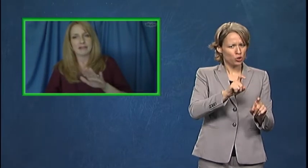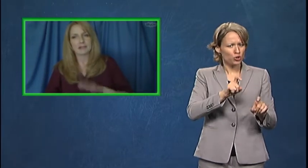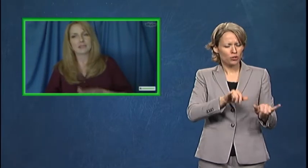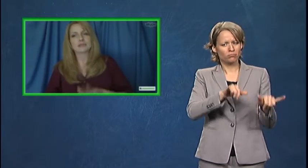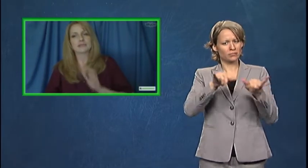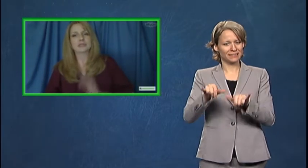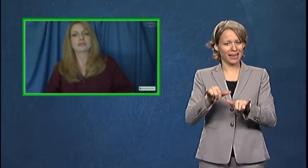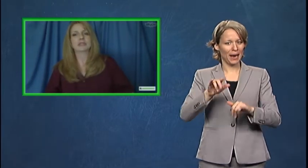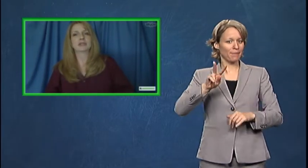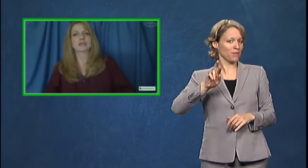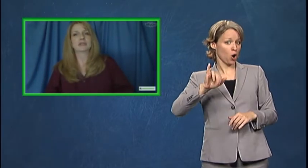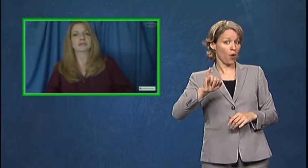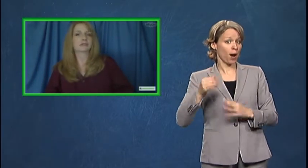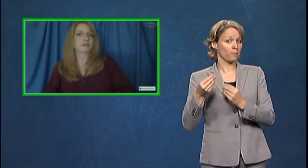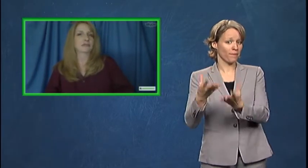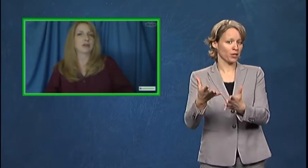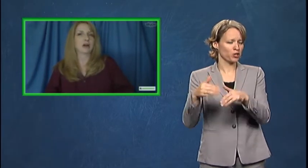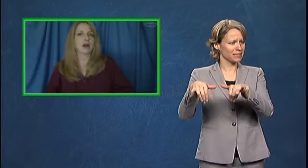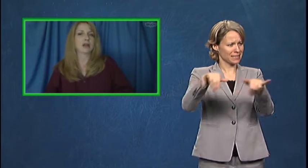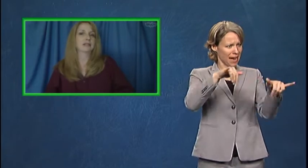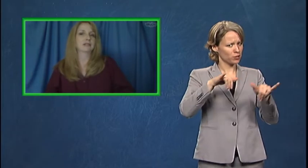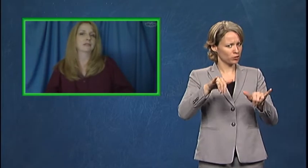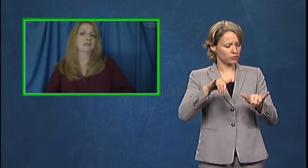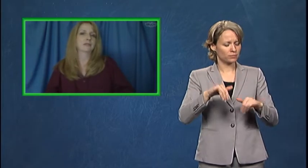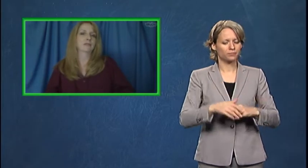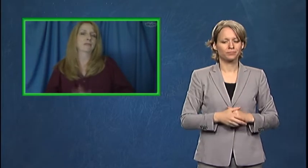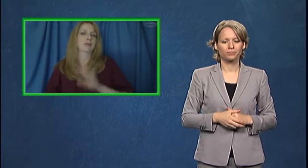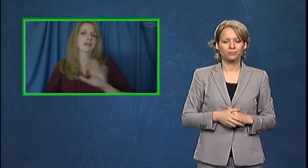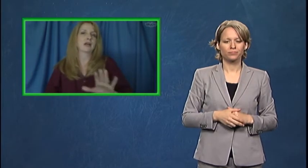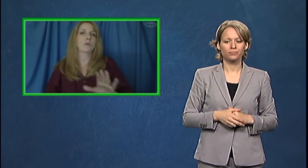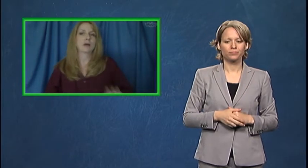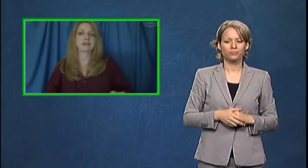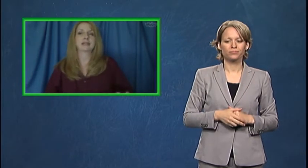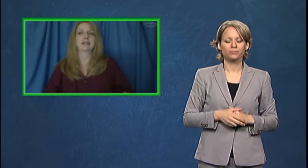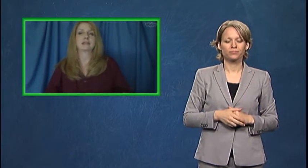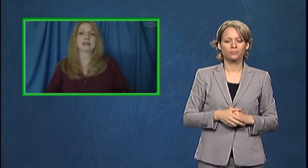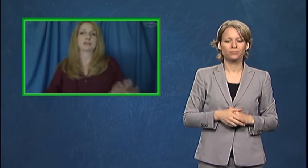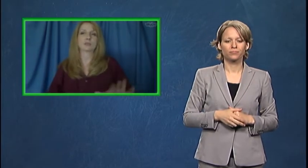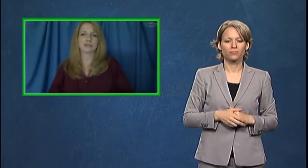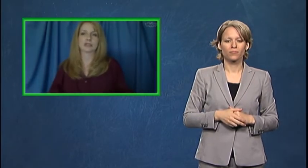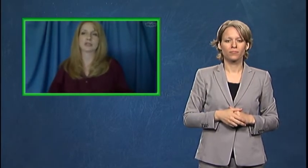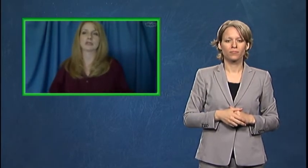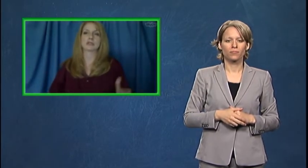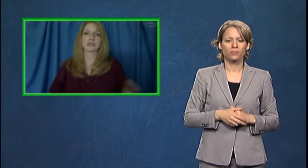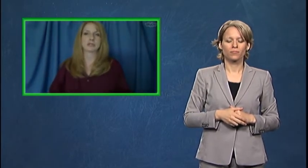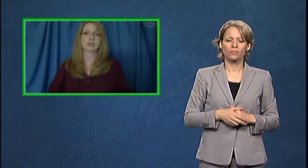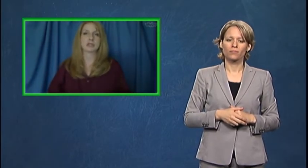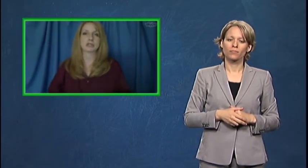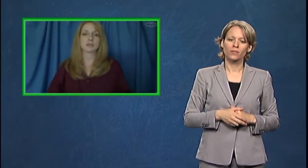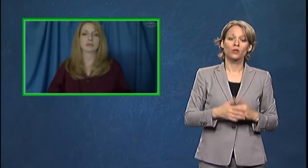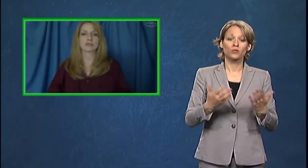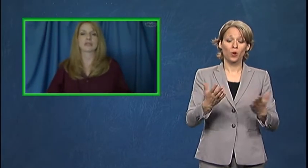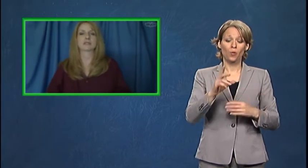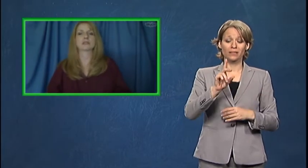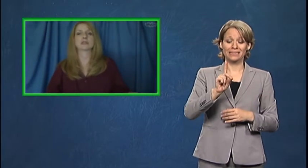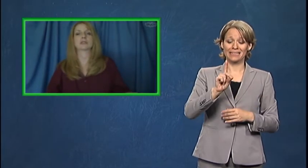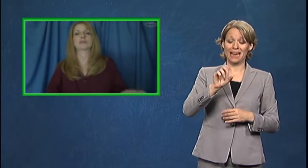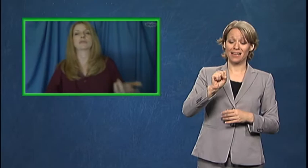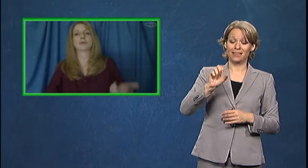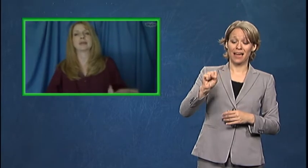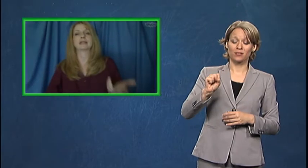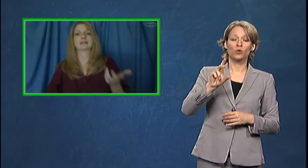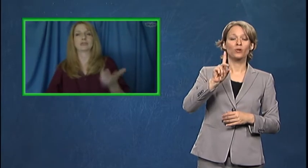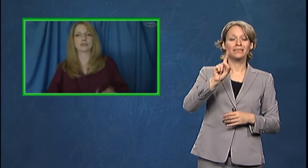by virtue of using VRI, what I want DSS professionals or disability support professionals